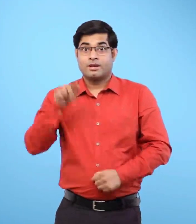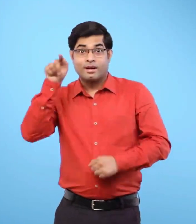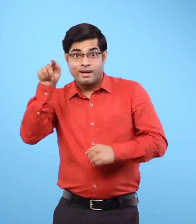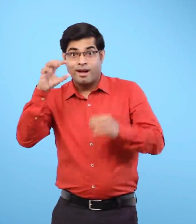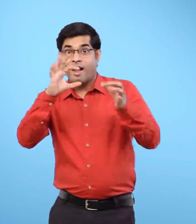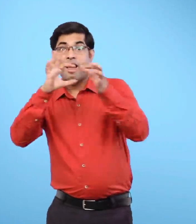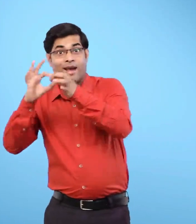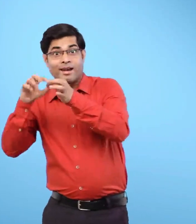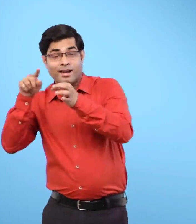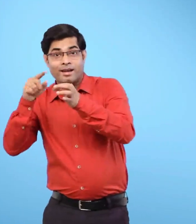Months in which it comes.